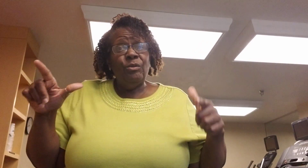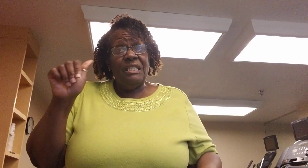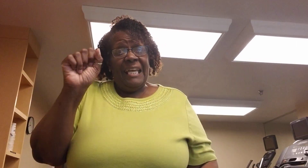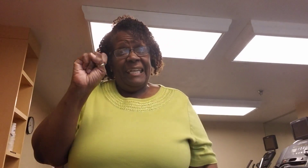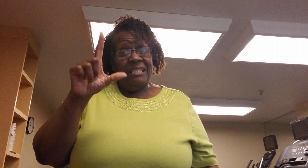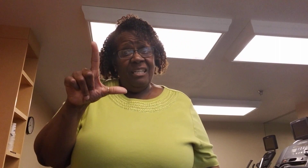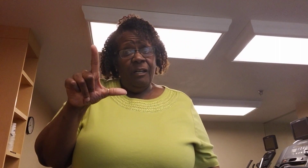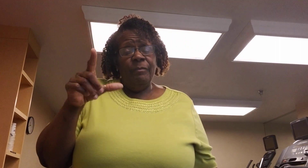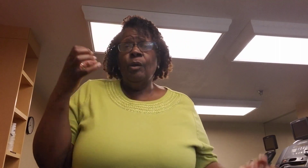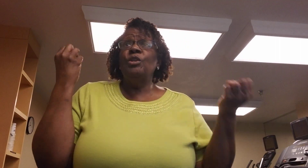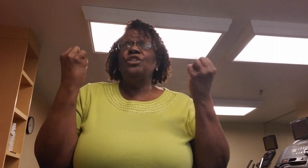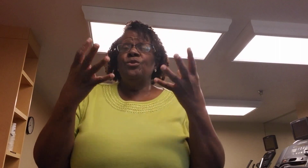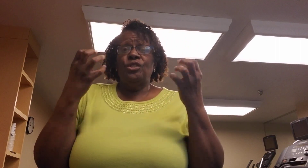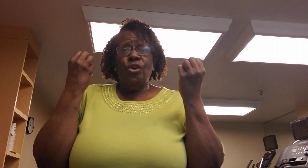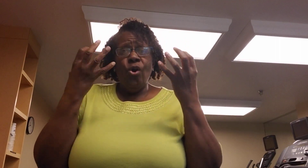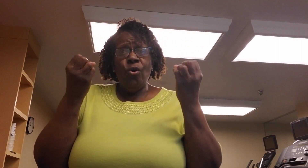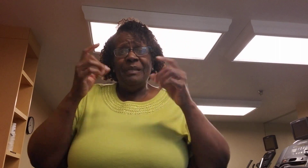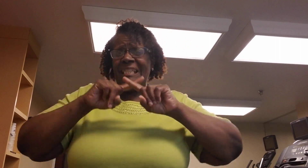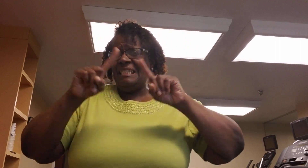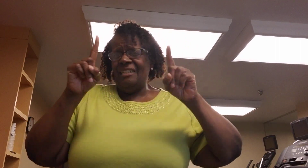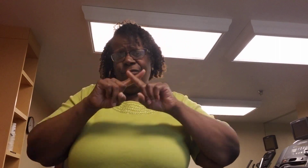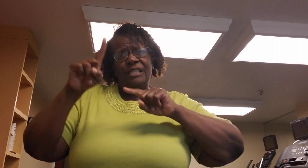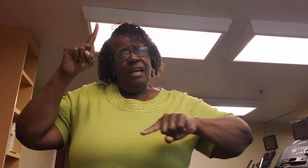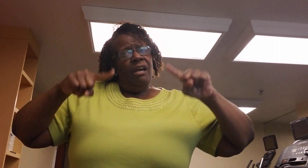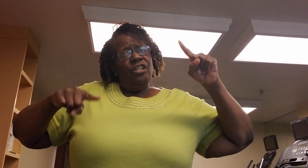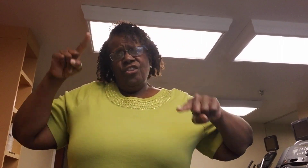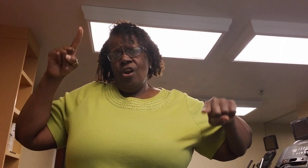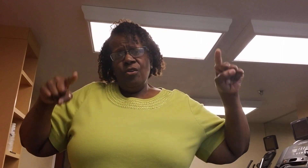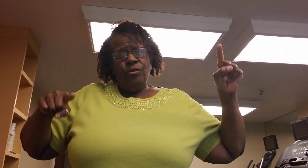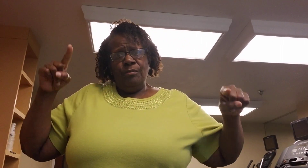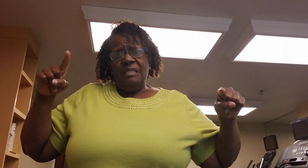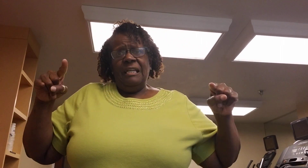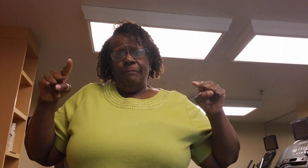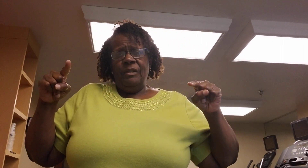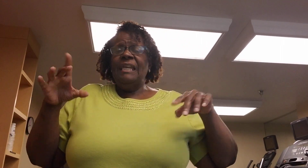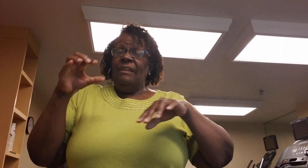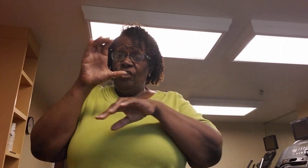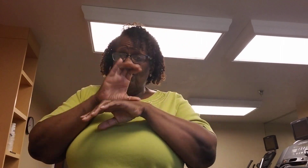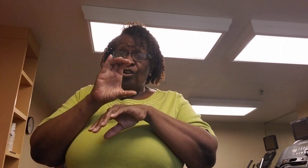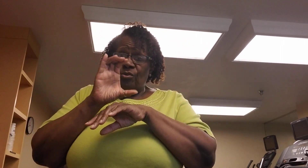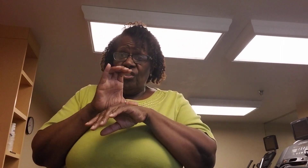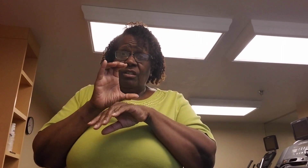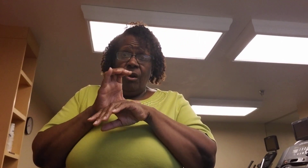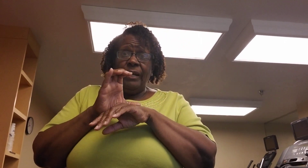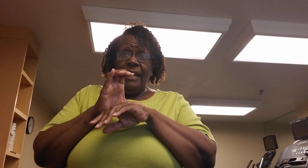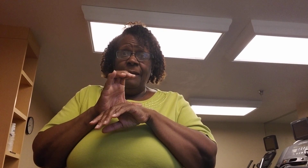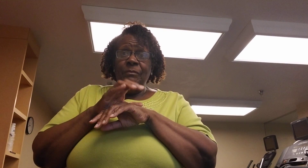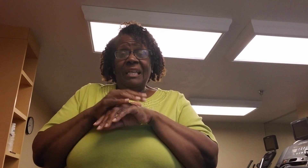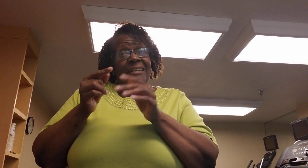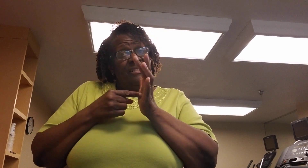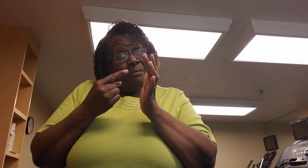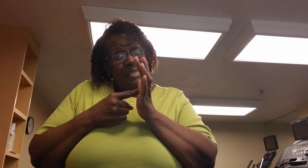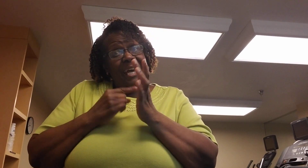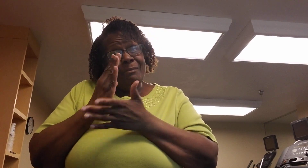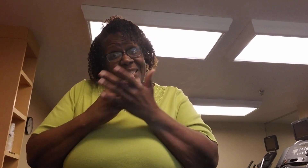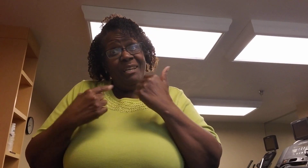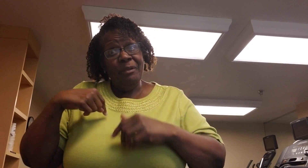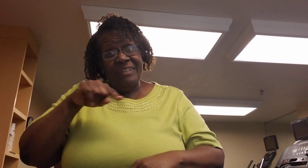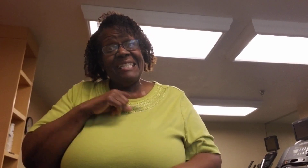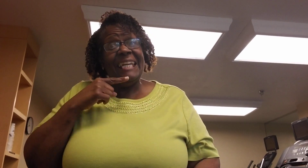is ASL, and we use so many different terms in the church, okay? Sometimes some of us